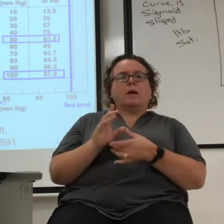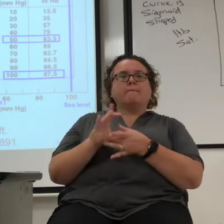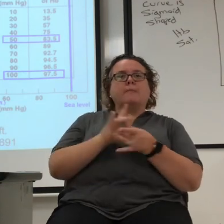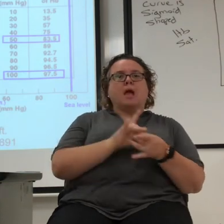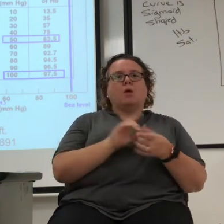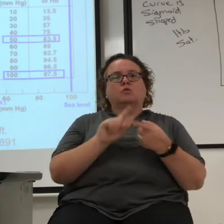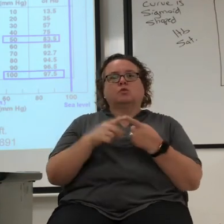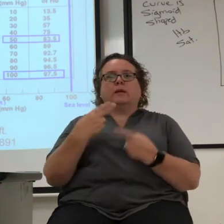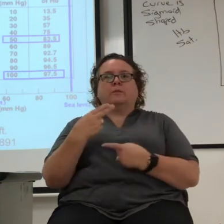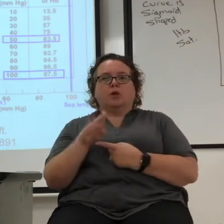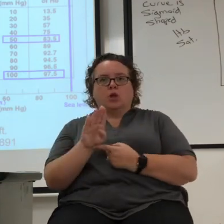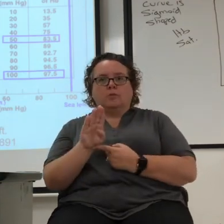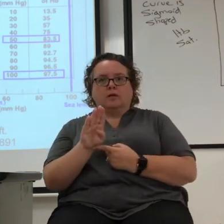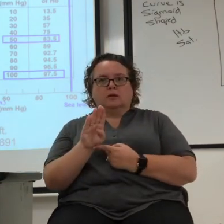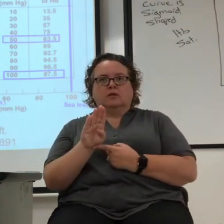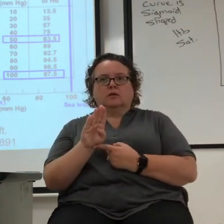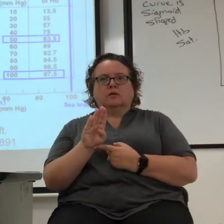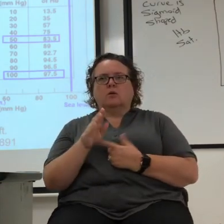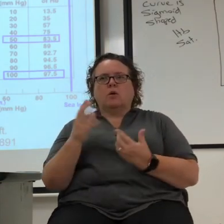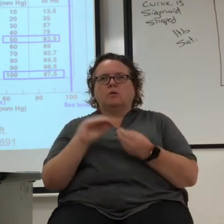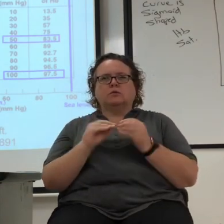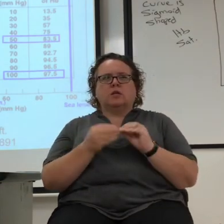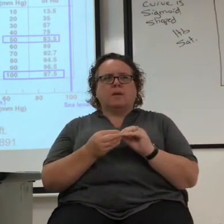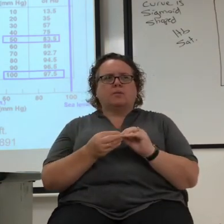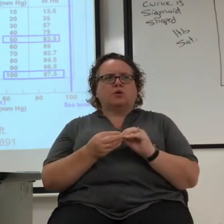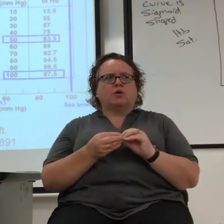hemoglobin, the carbaminohemoglobin? What was the number?